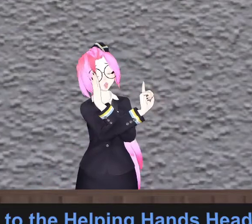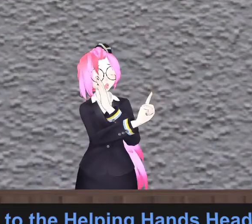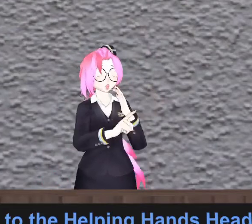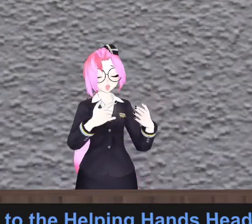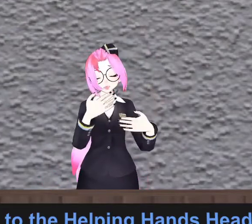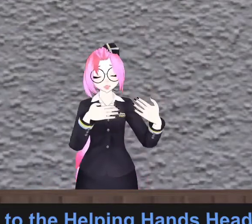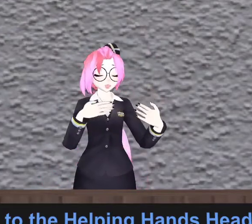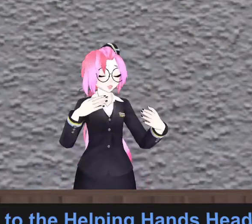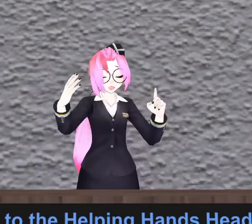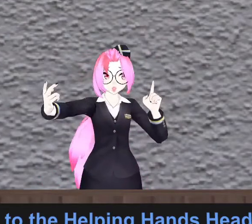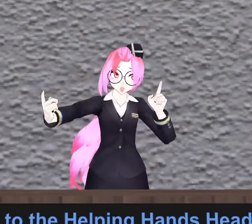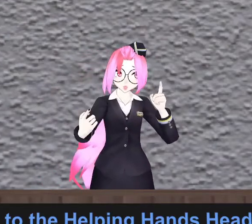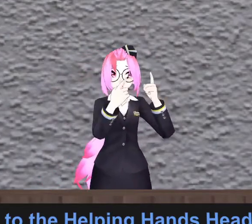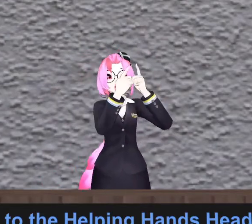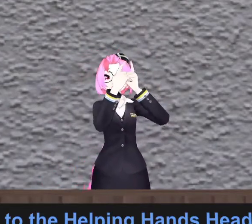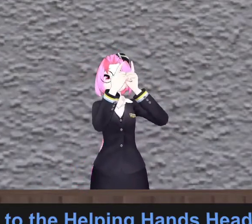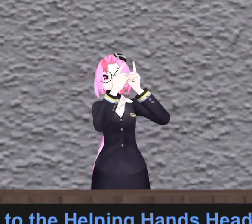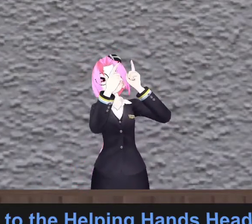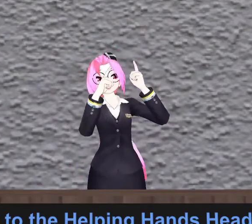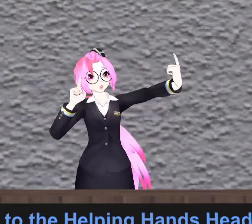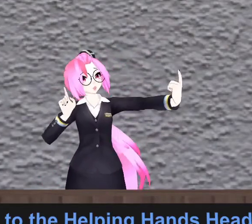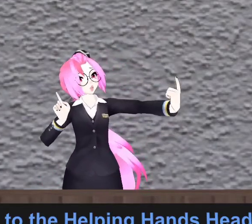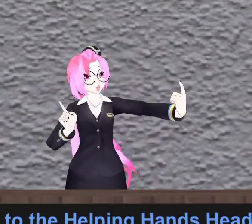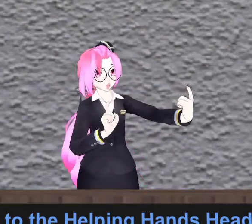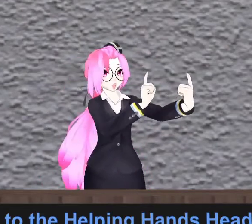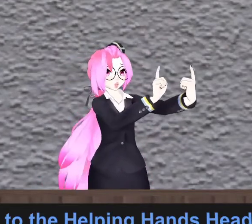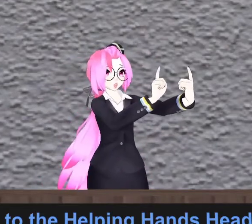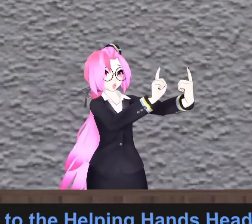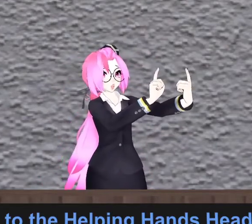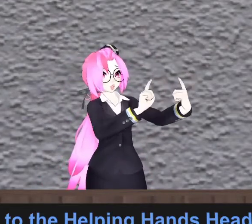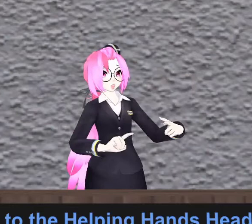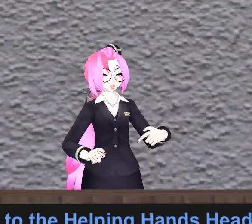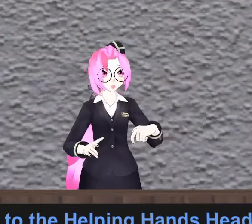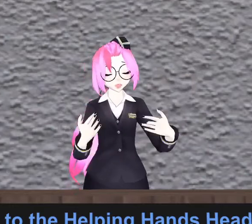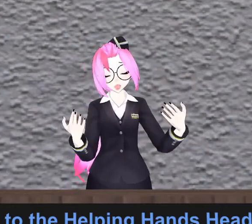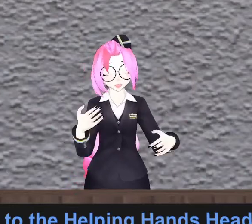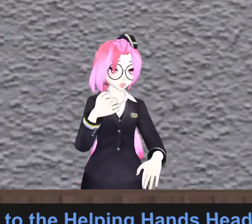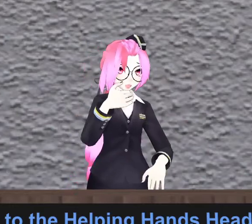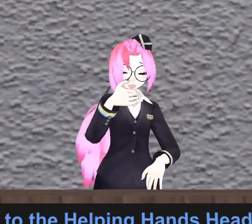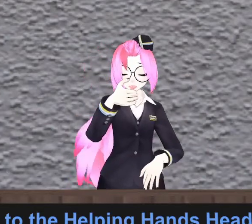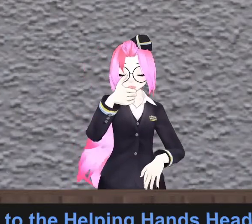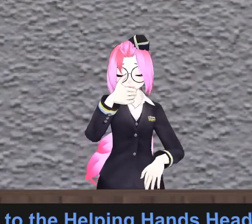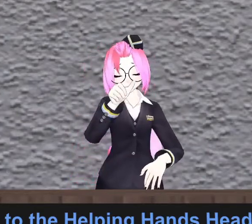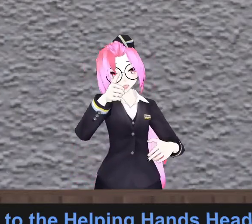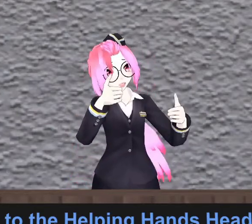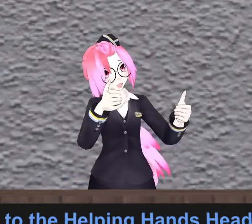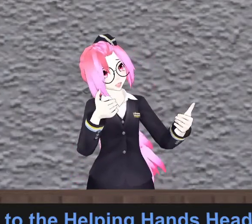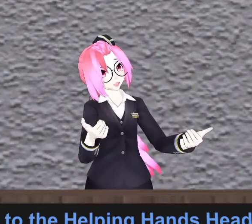tree. Or they came up to me. I came up to them. Or in some cases, this could also be a